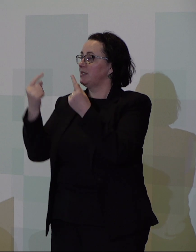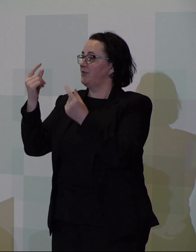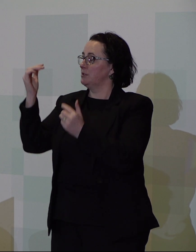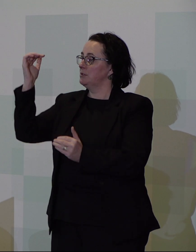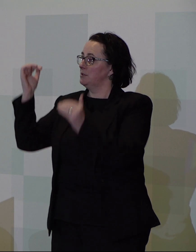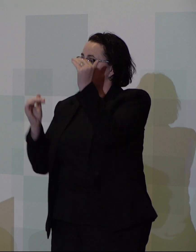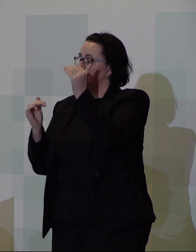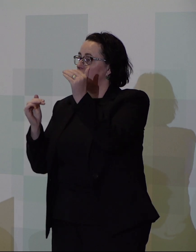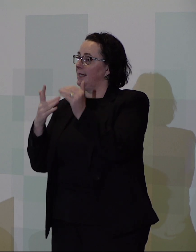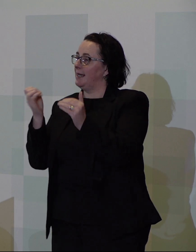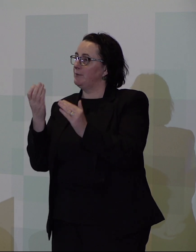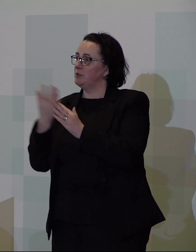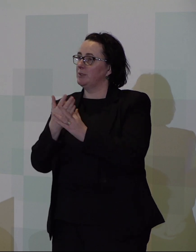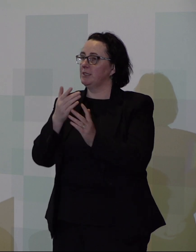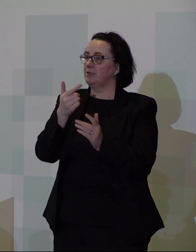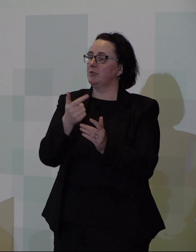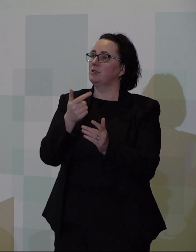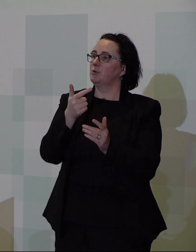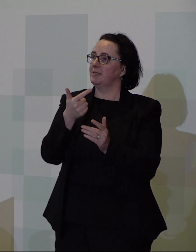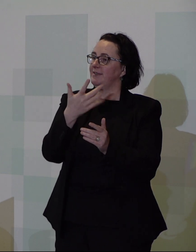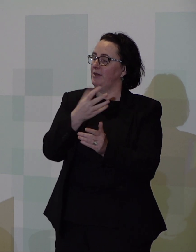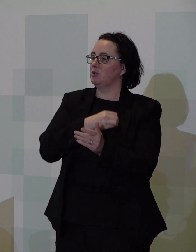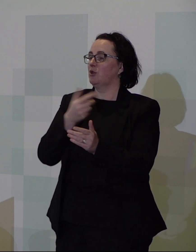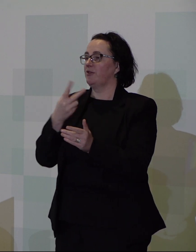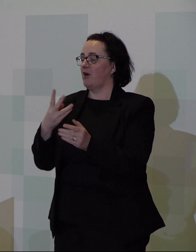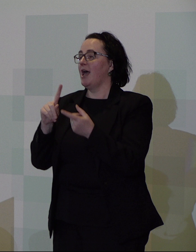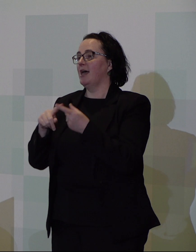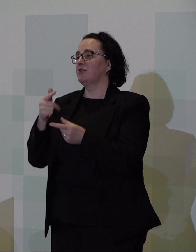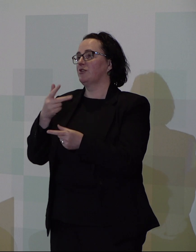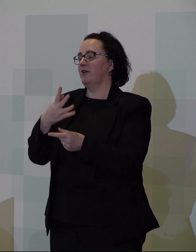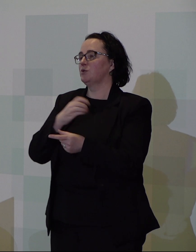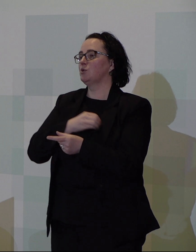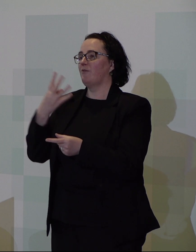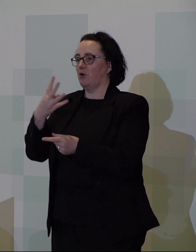women aged between 25 to 34 and 35 to 44.